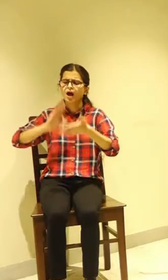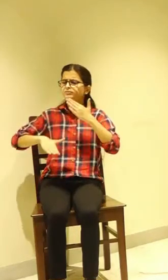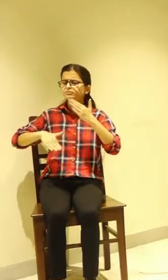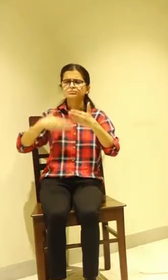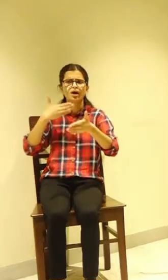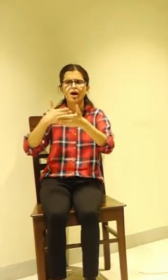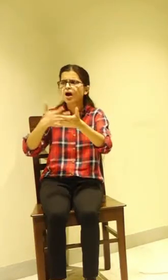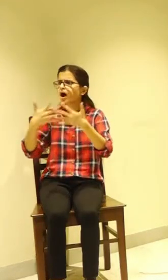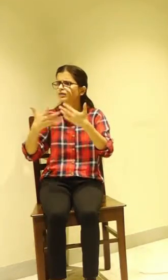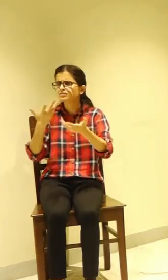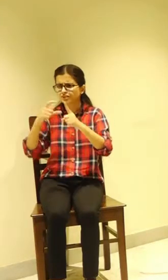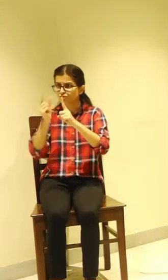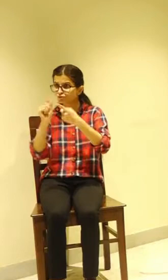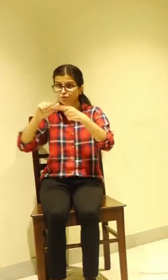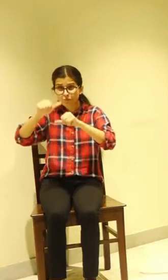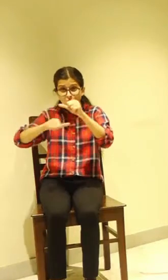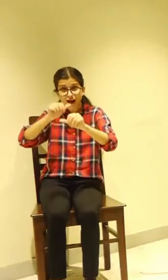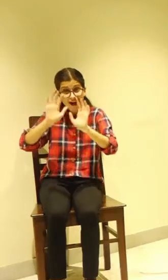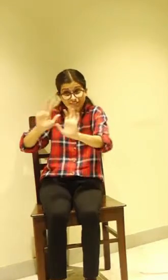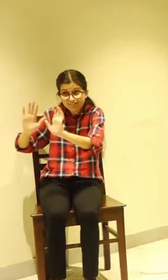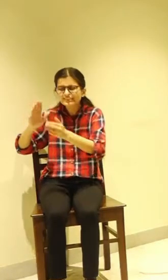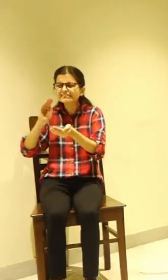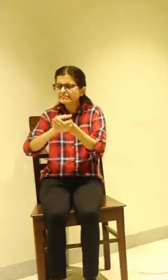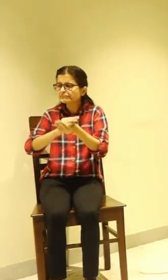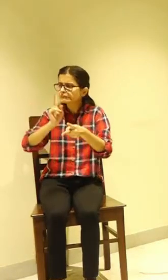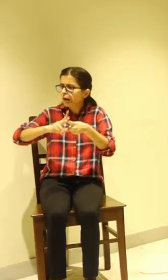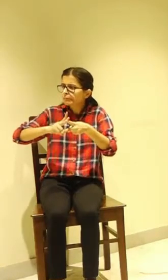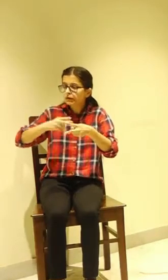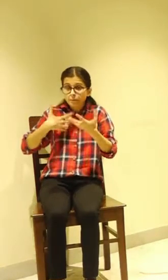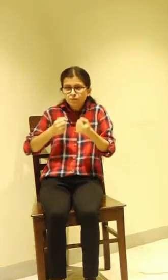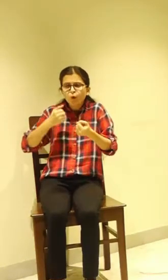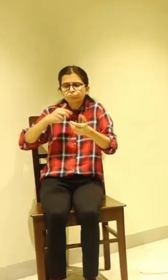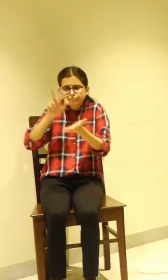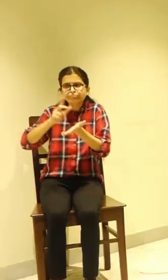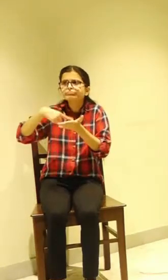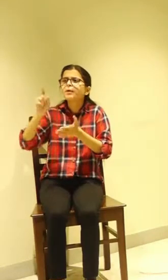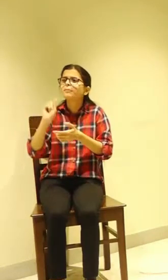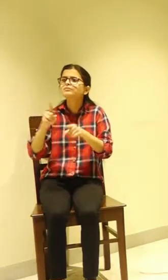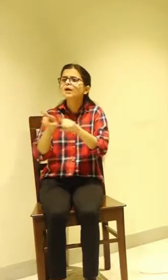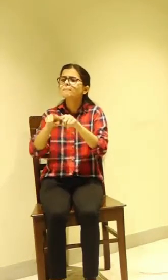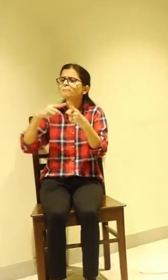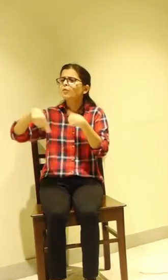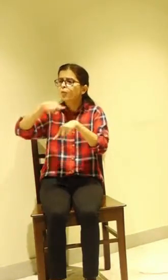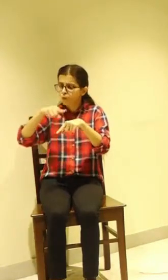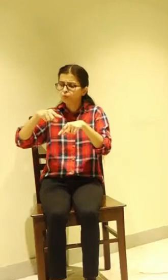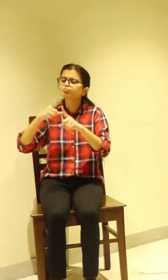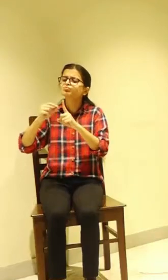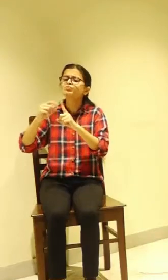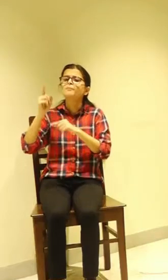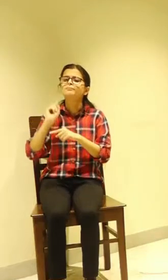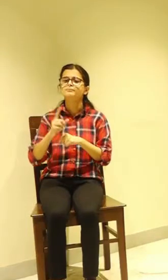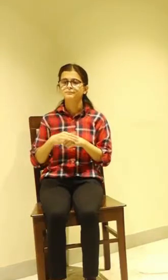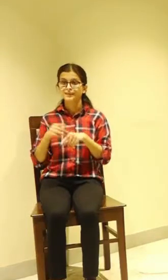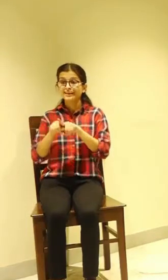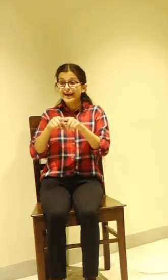as violating due process, or for challenging something by saying that it is unreasonable, is really to say the same thing basically.